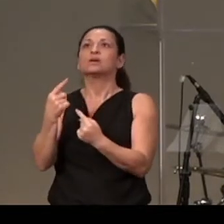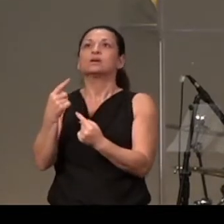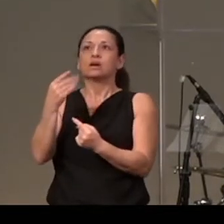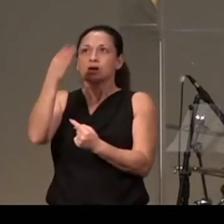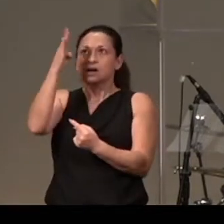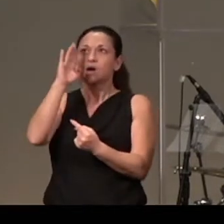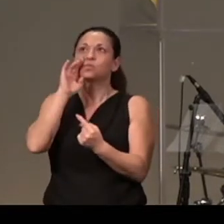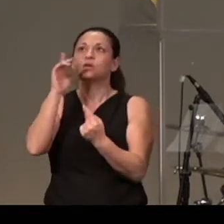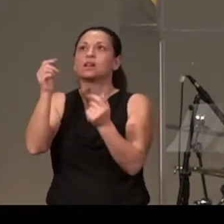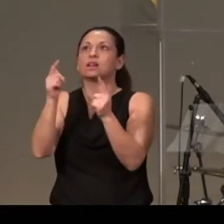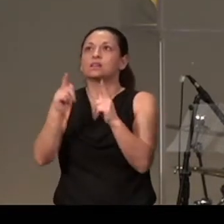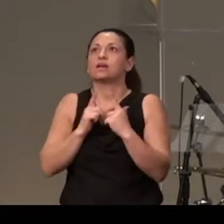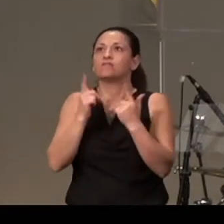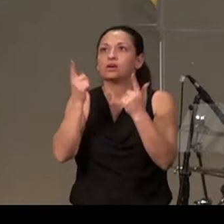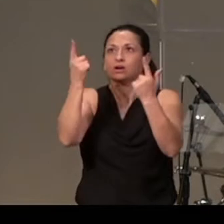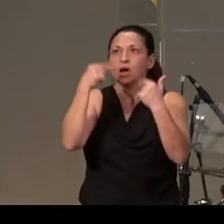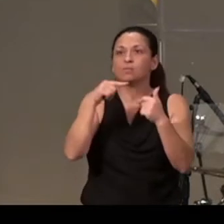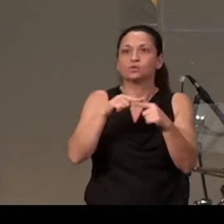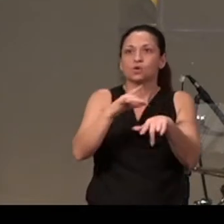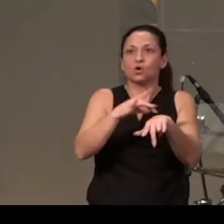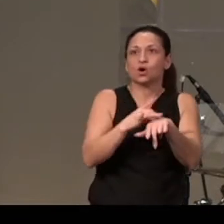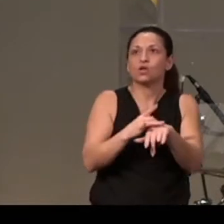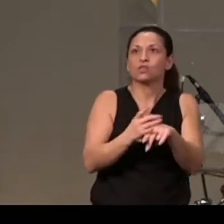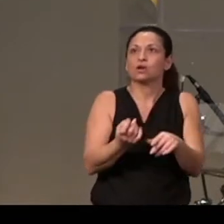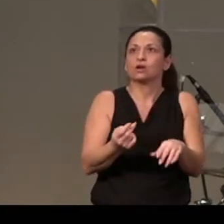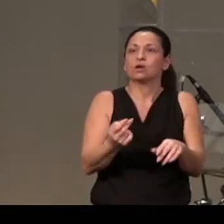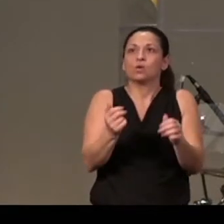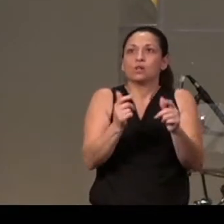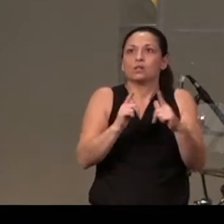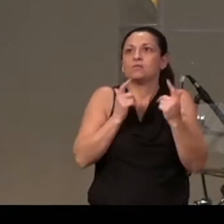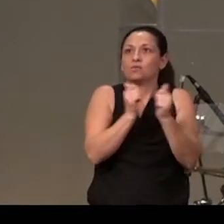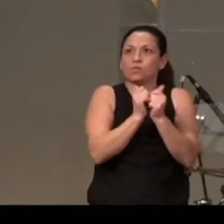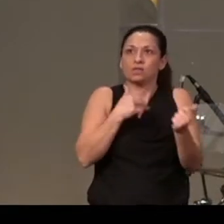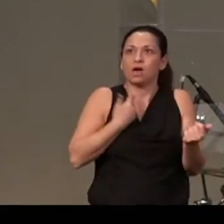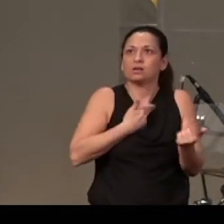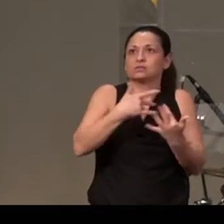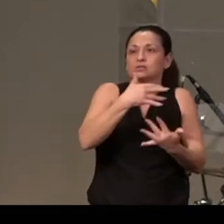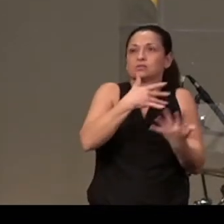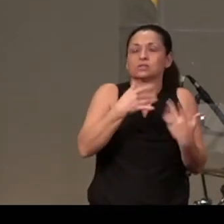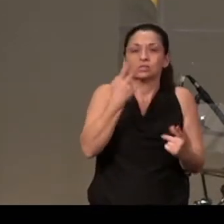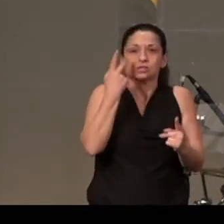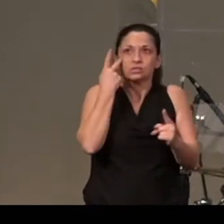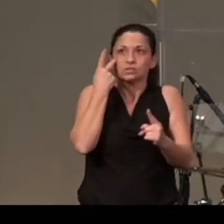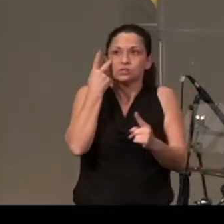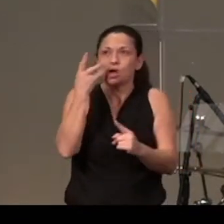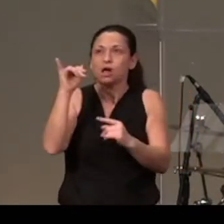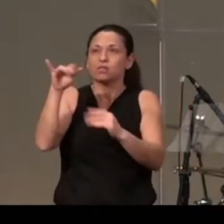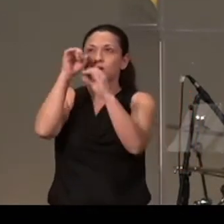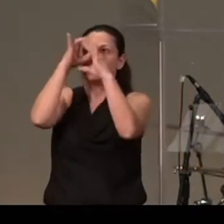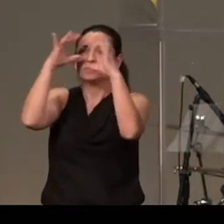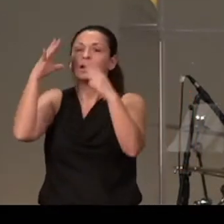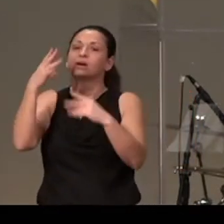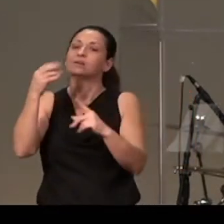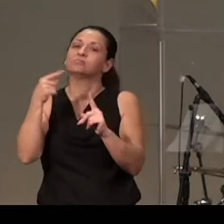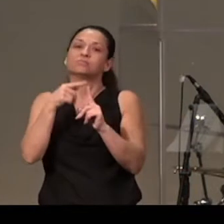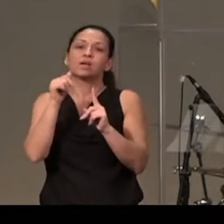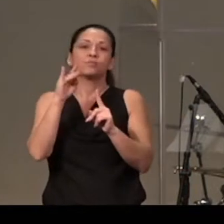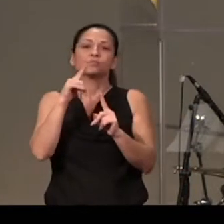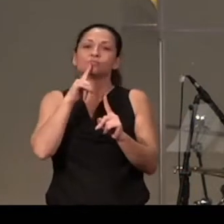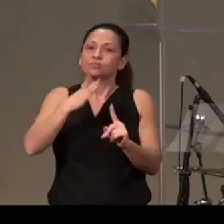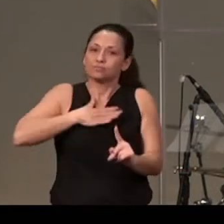and live and die and rise. He saw that, and he was glad. And you say, well, how did he see